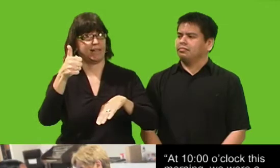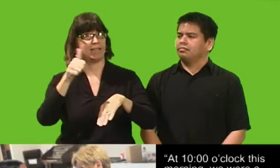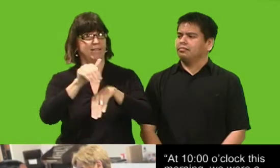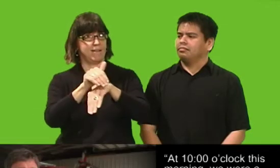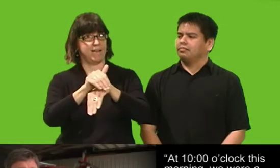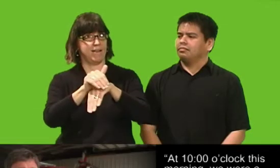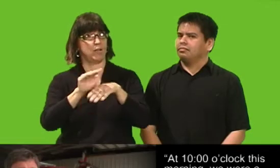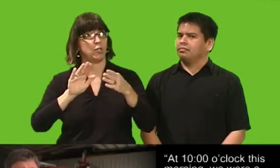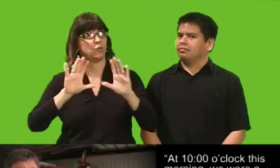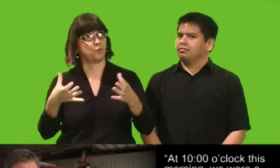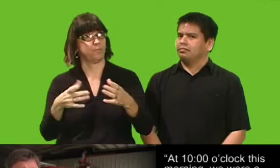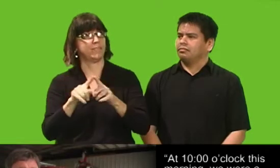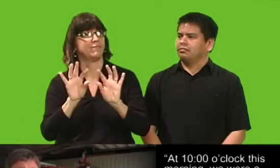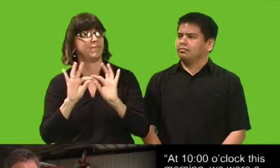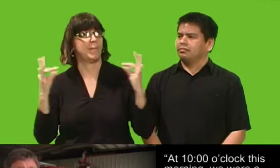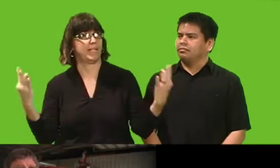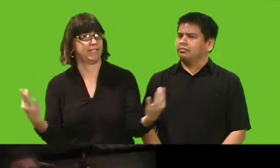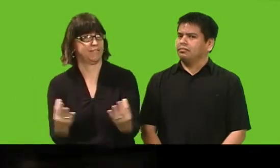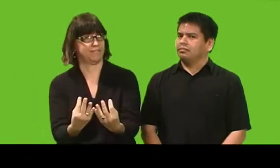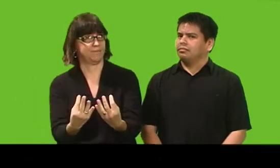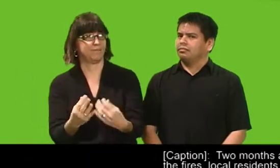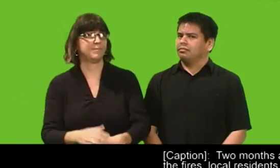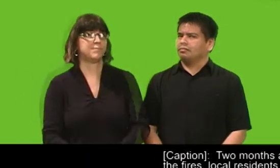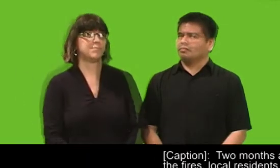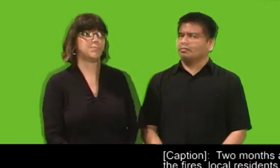tonight, we were a family.